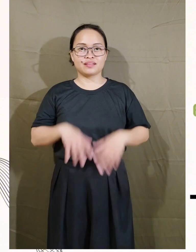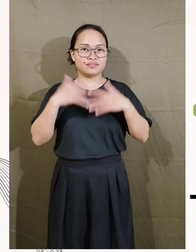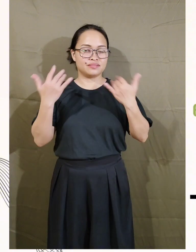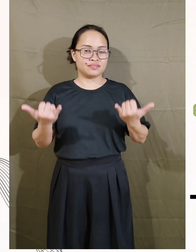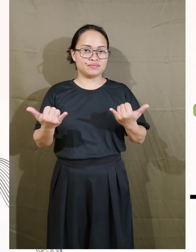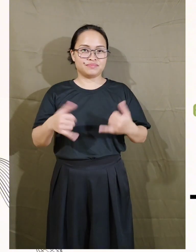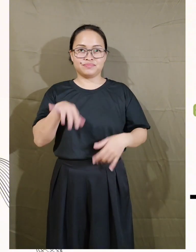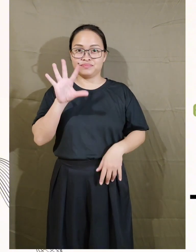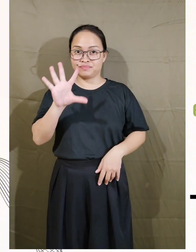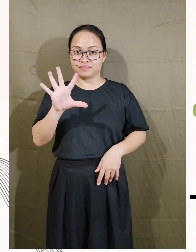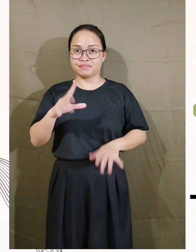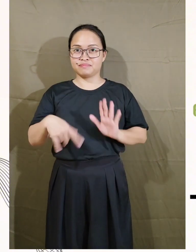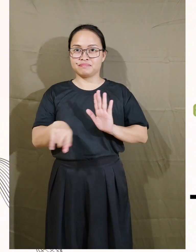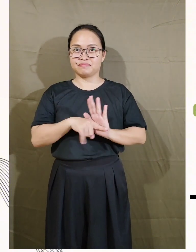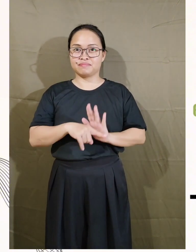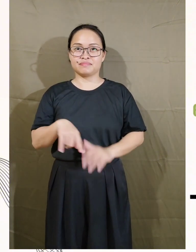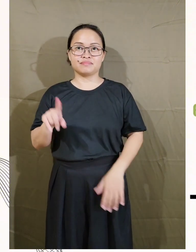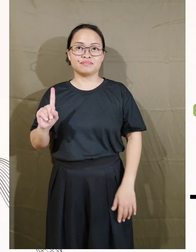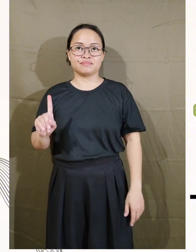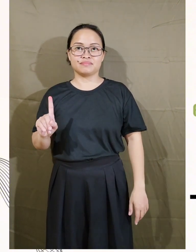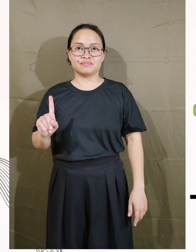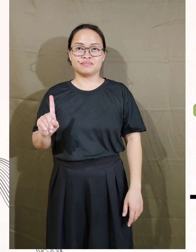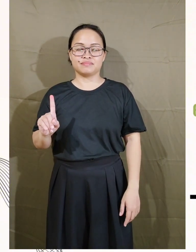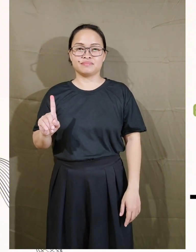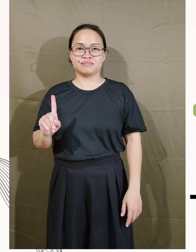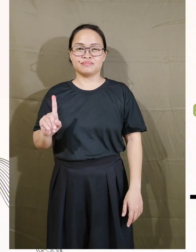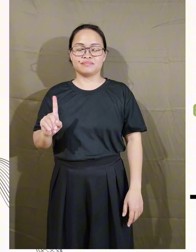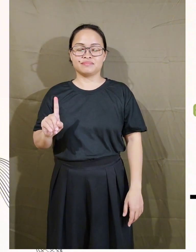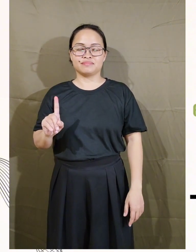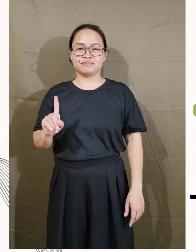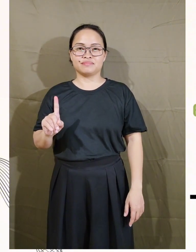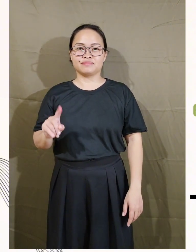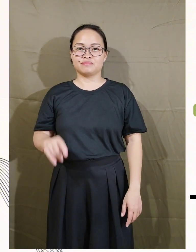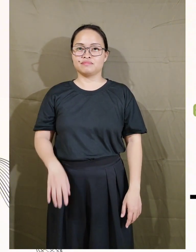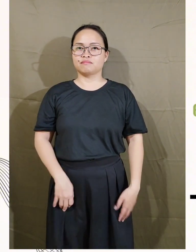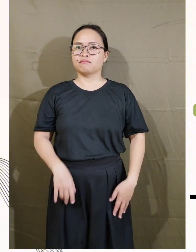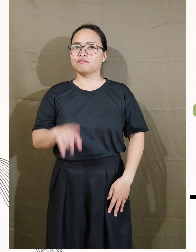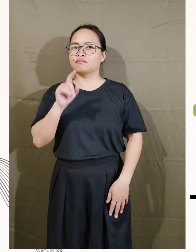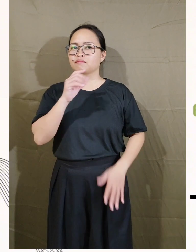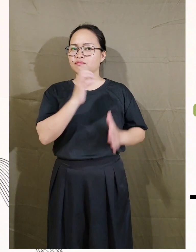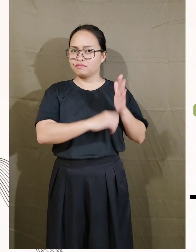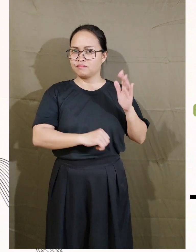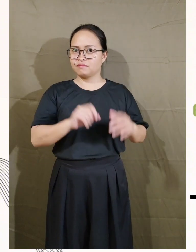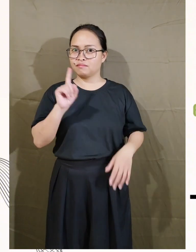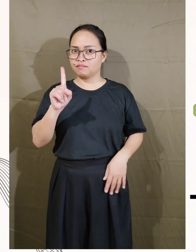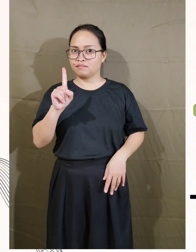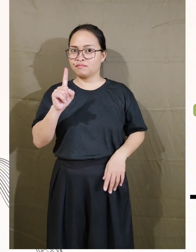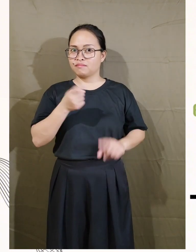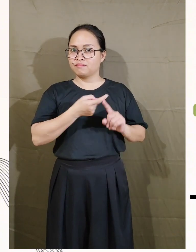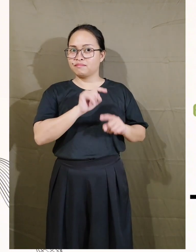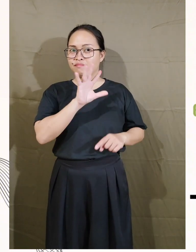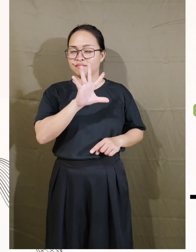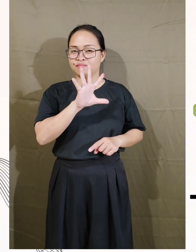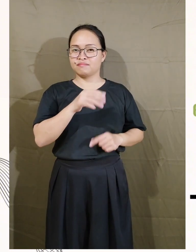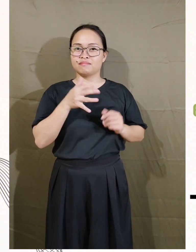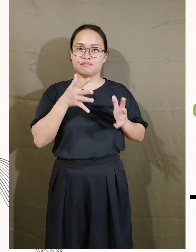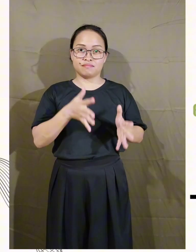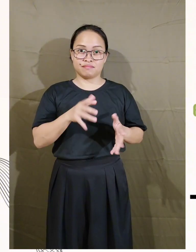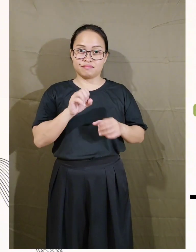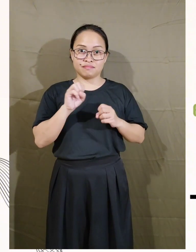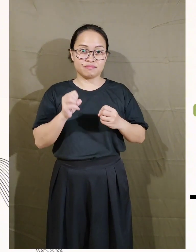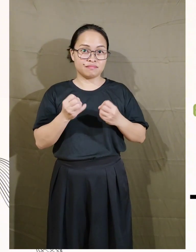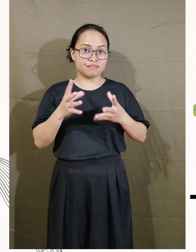Now 5 minus 1, let's take away 1. So we are left